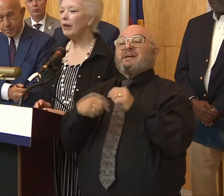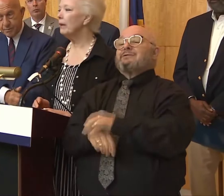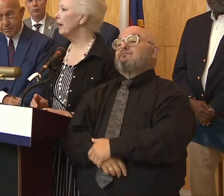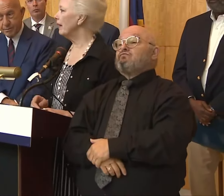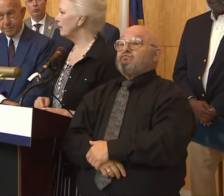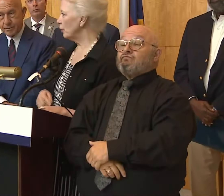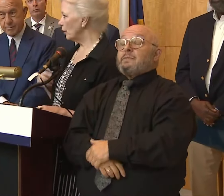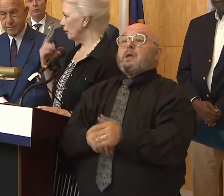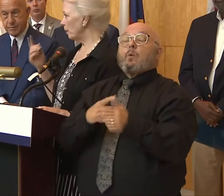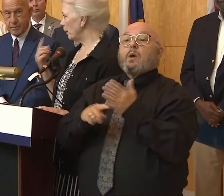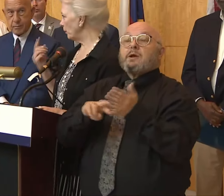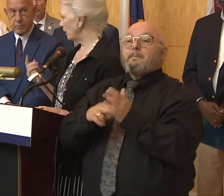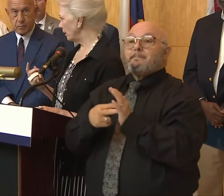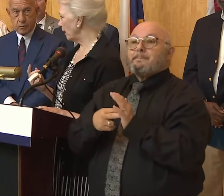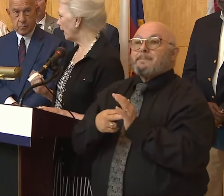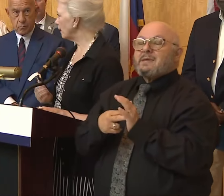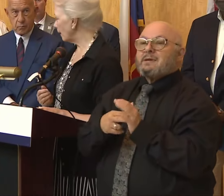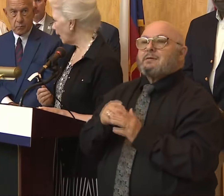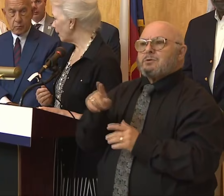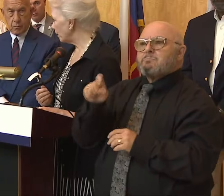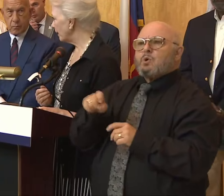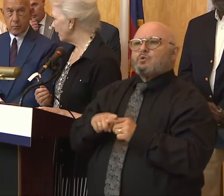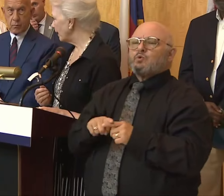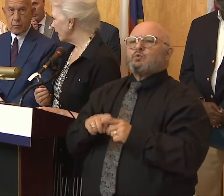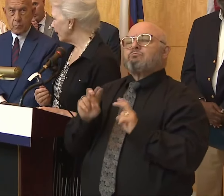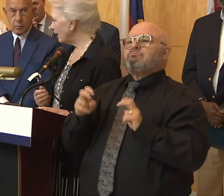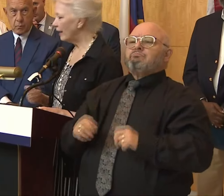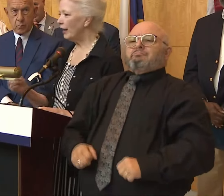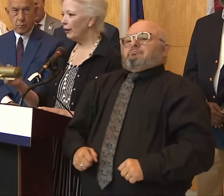what it really means, you're supposed to handle up